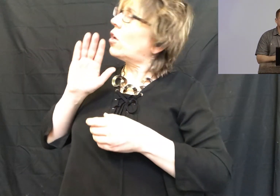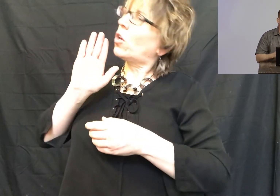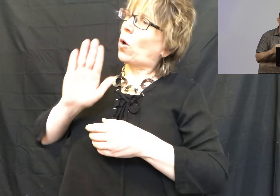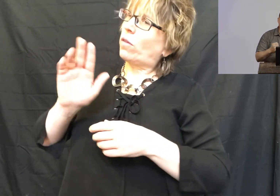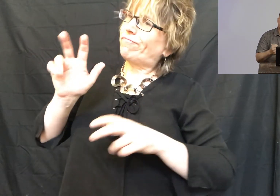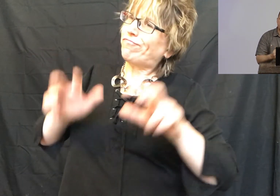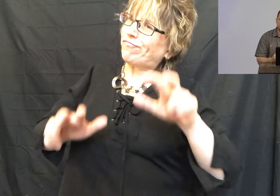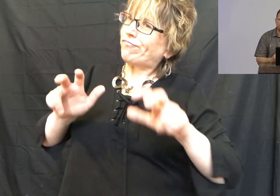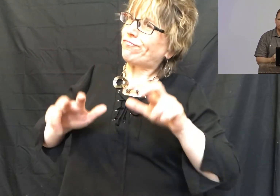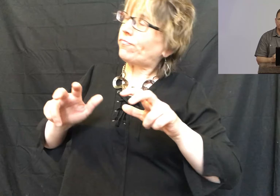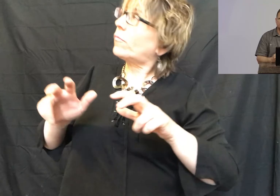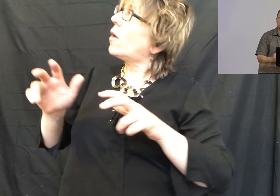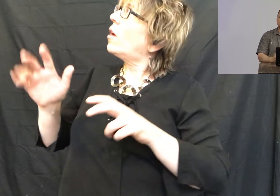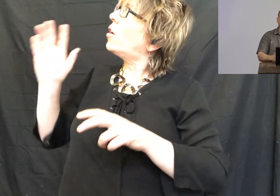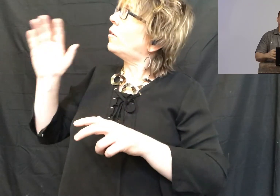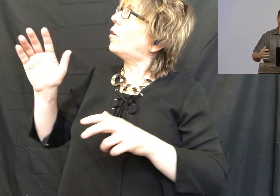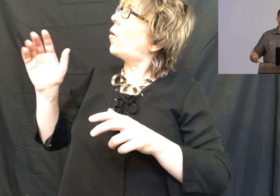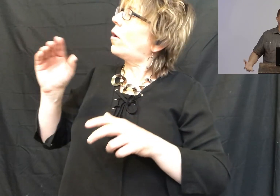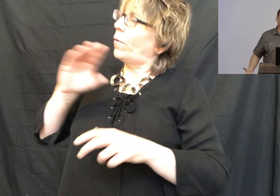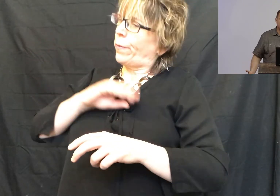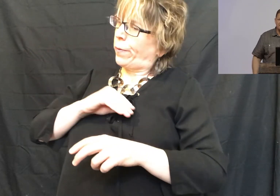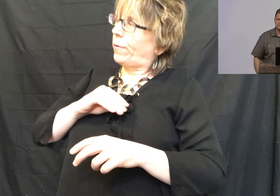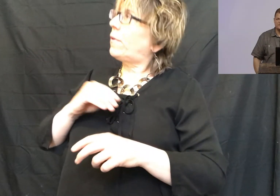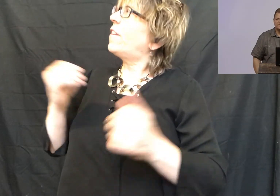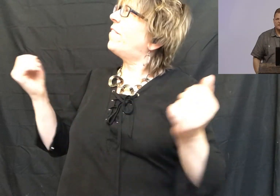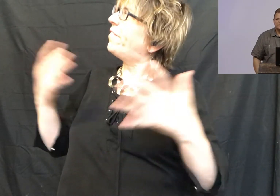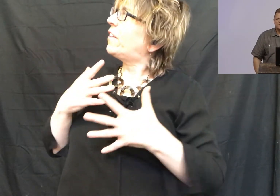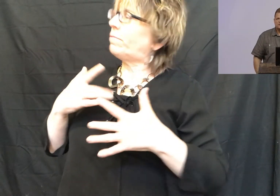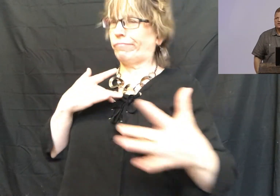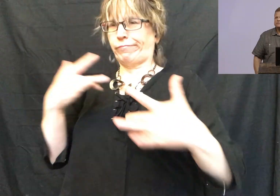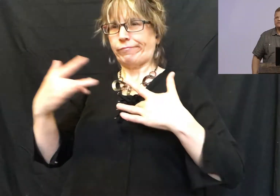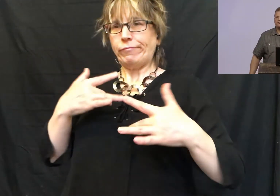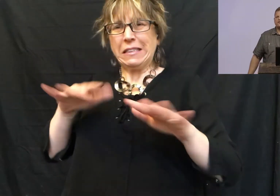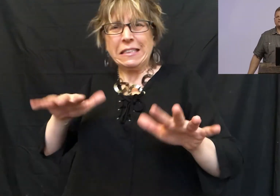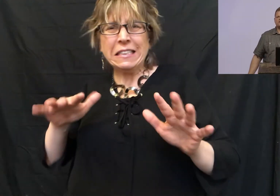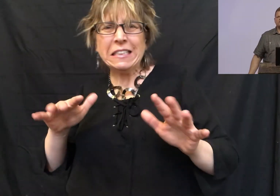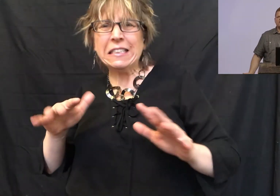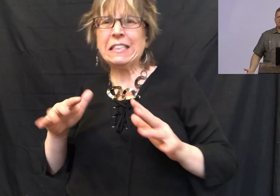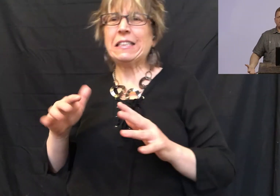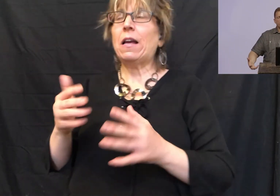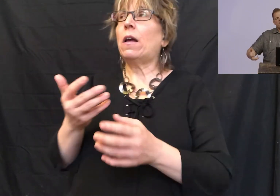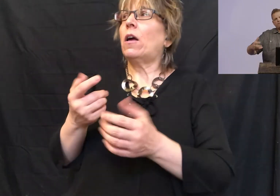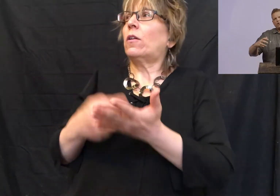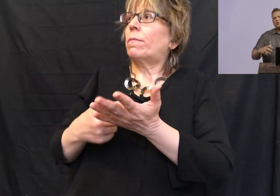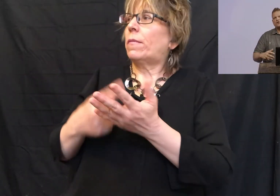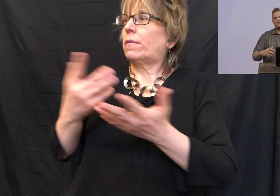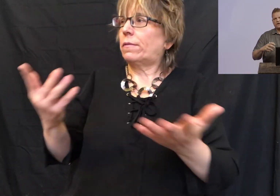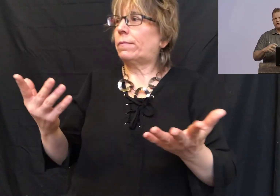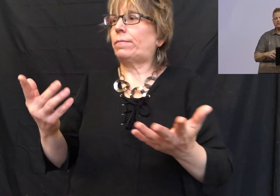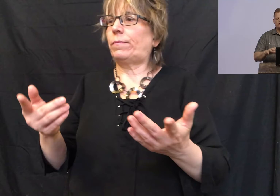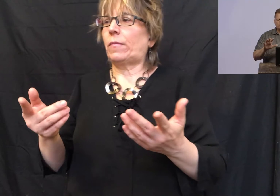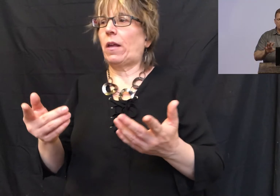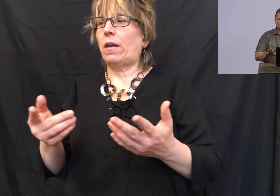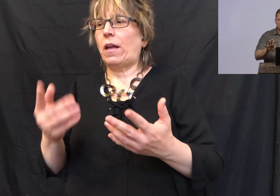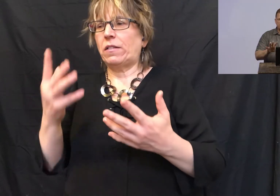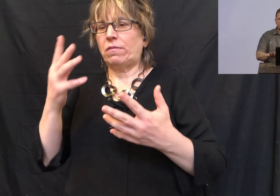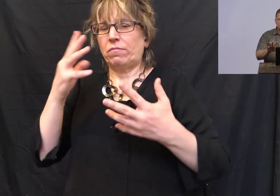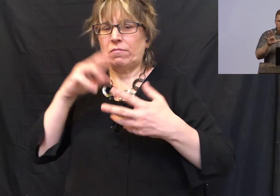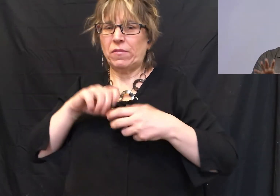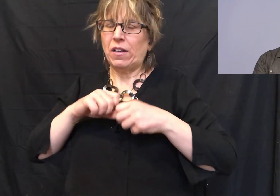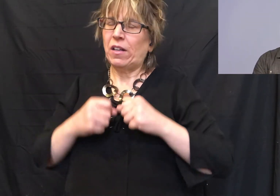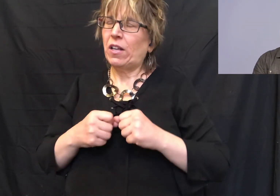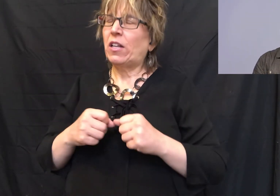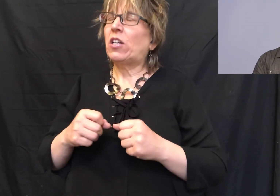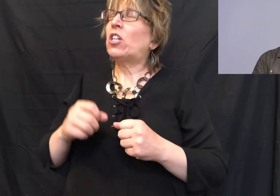insecurities. Talk to him about your fears. Talk to him about your anxieties. Talk to him about the things that have broken you, that have hurt you. Just